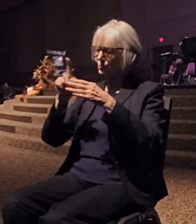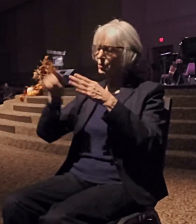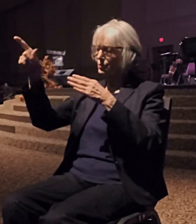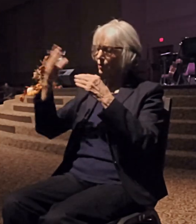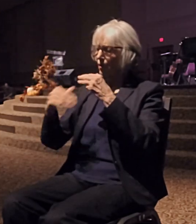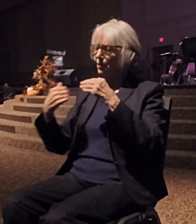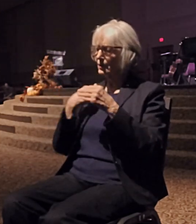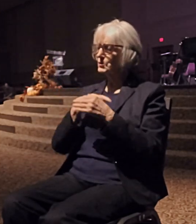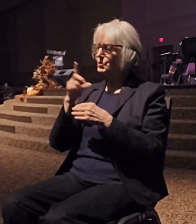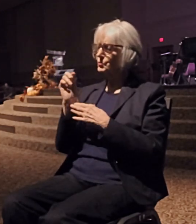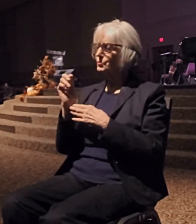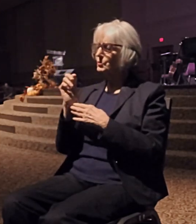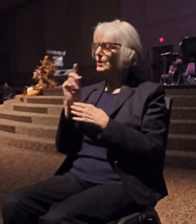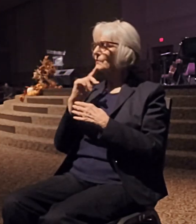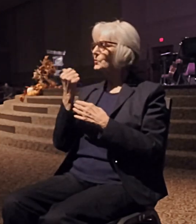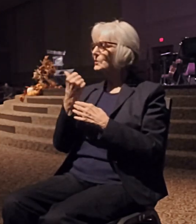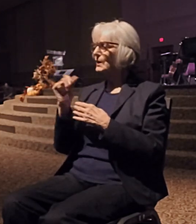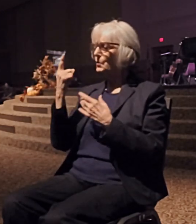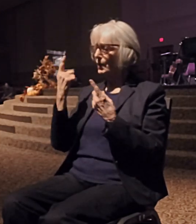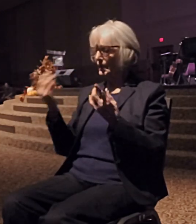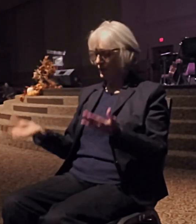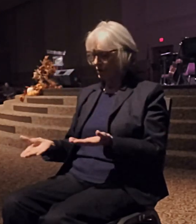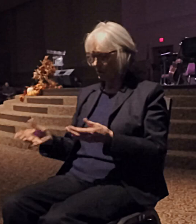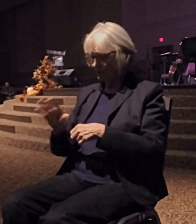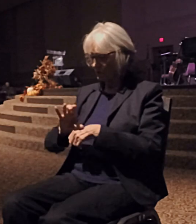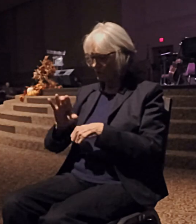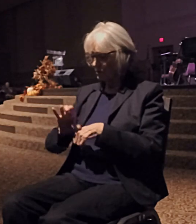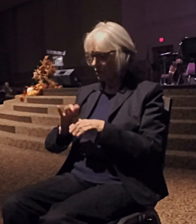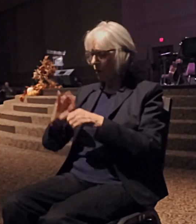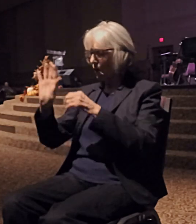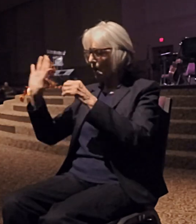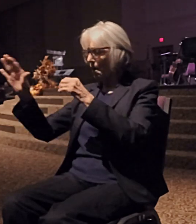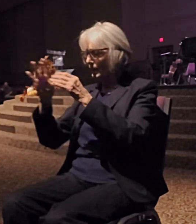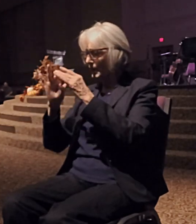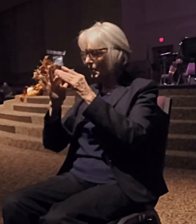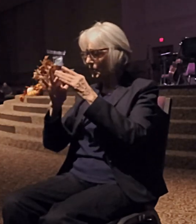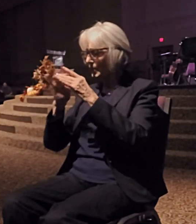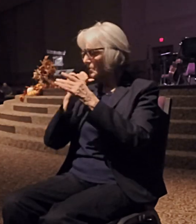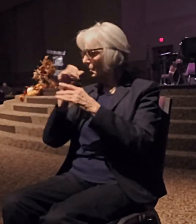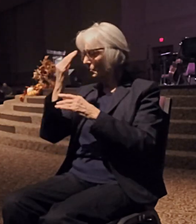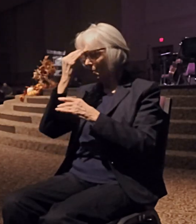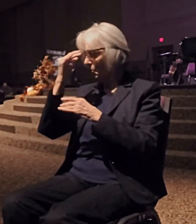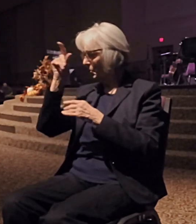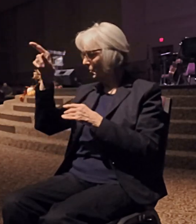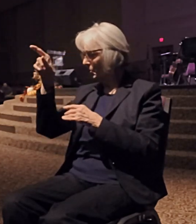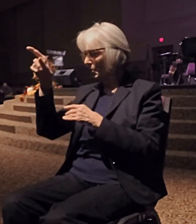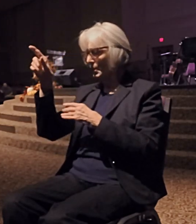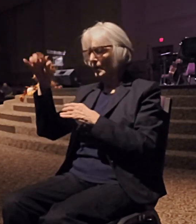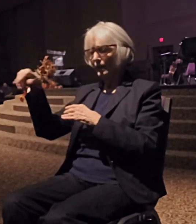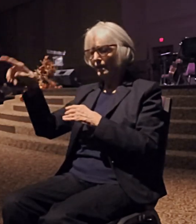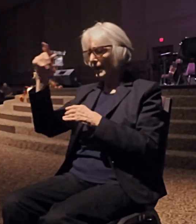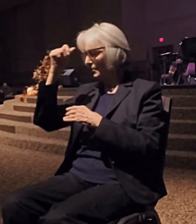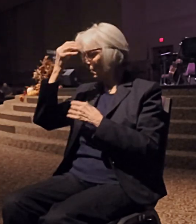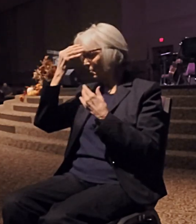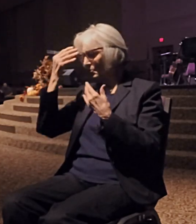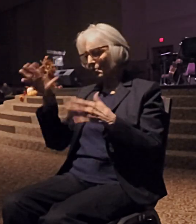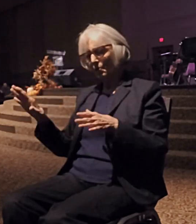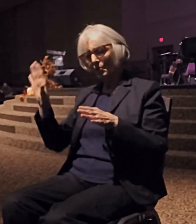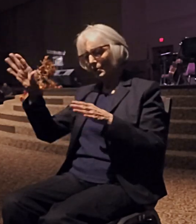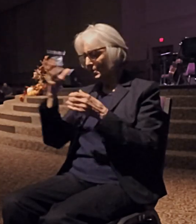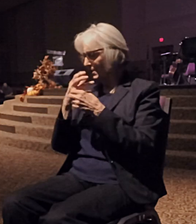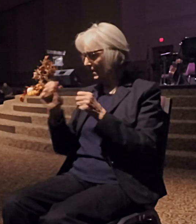Jesus, if there's any in this place or online that do not know you, there is no grace of ministry because they have not known your saving